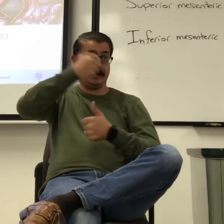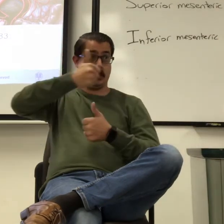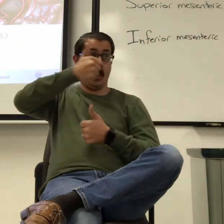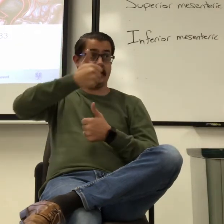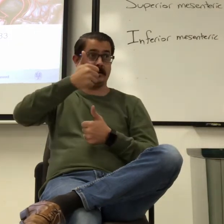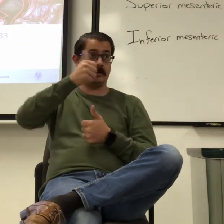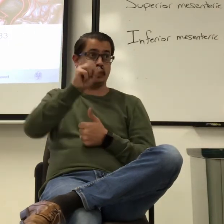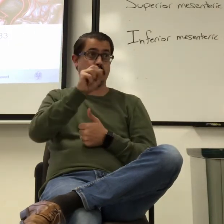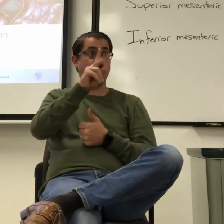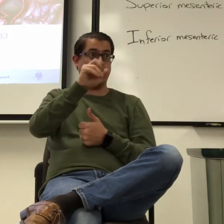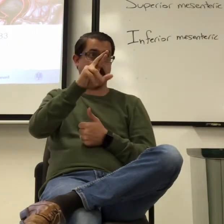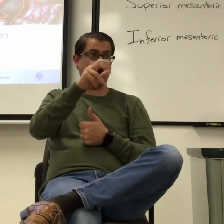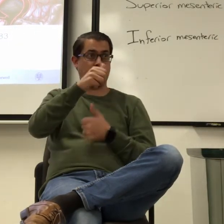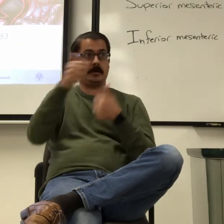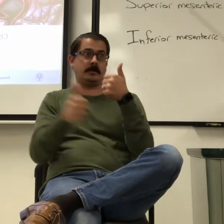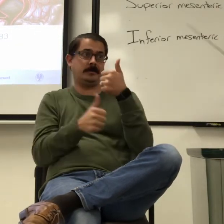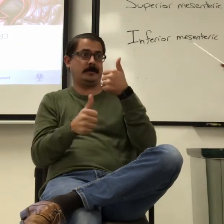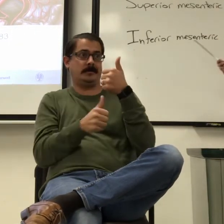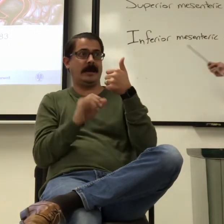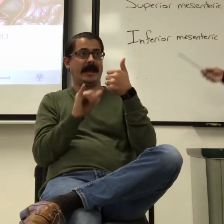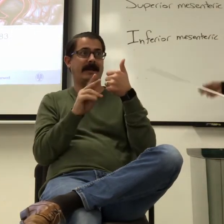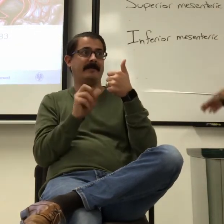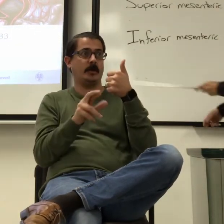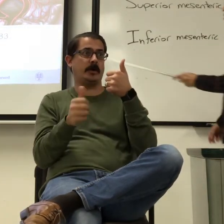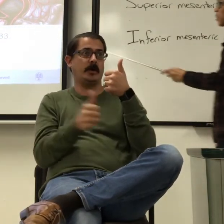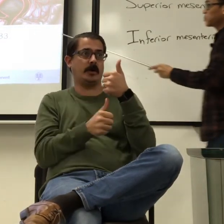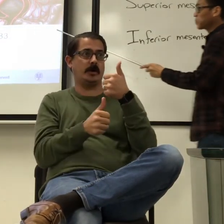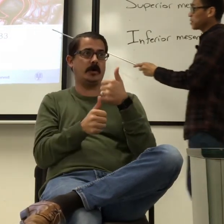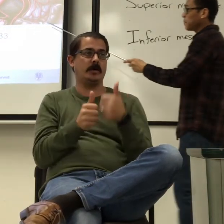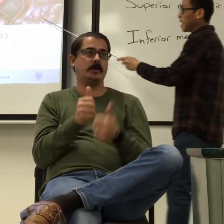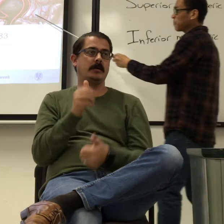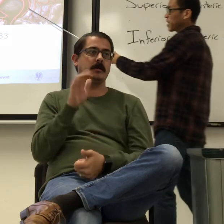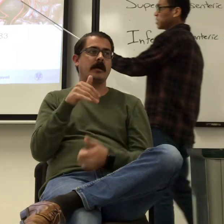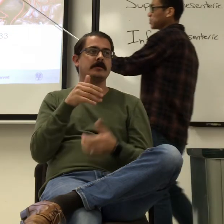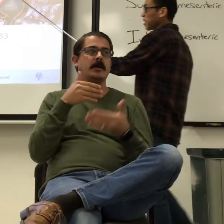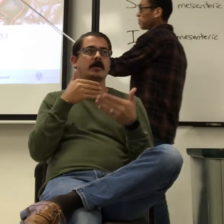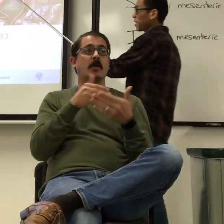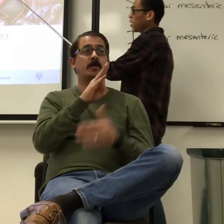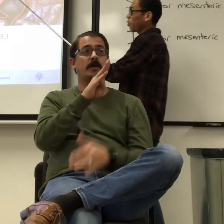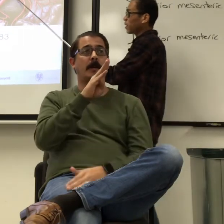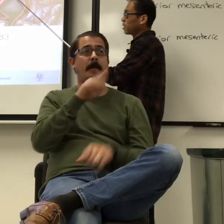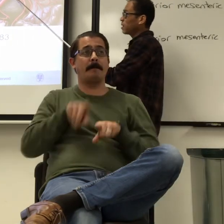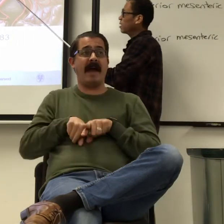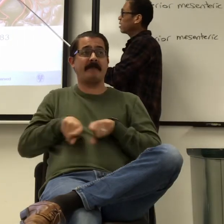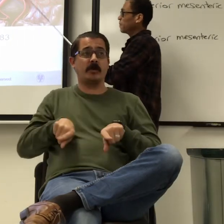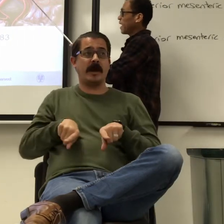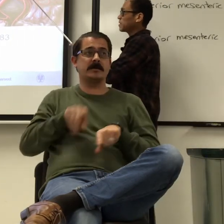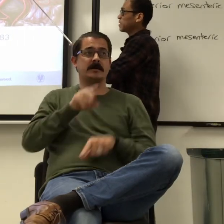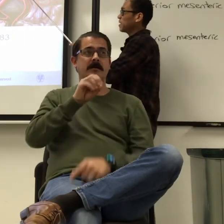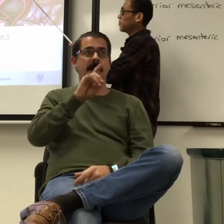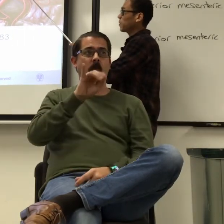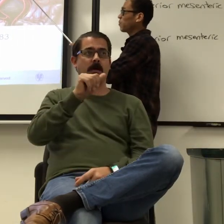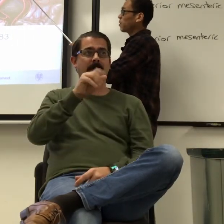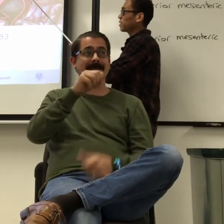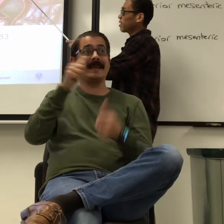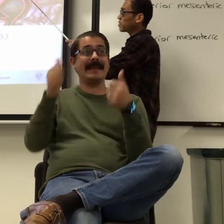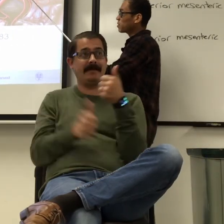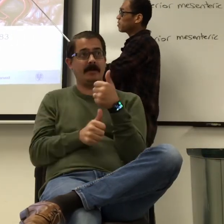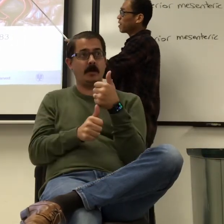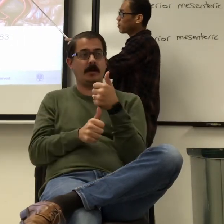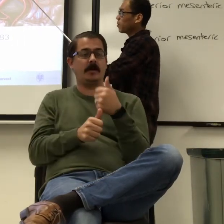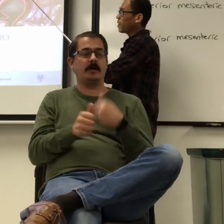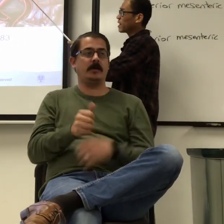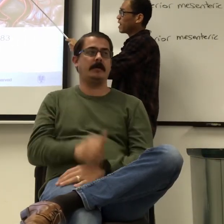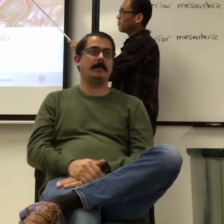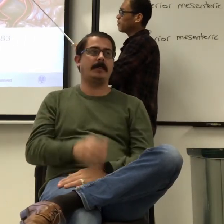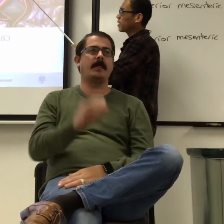one. And you know the one on the bottom that's closer to the bifurcation here, the aorta, that's the inferior one. It also,